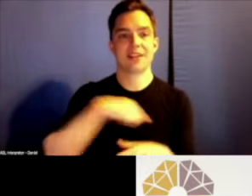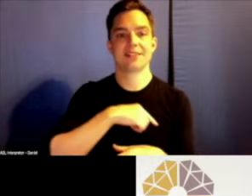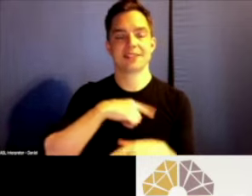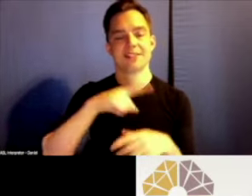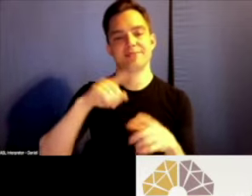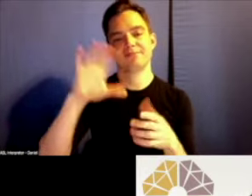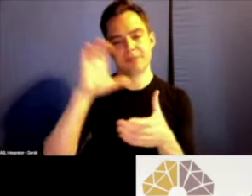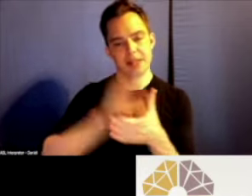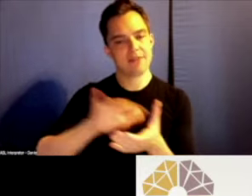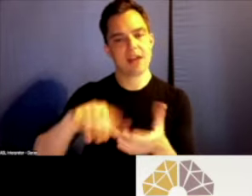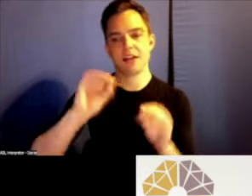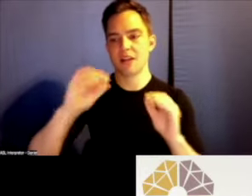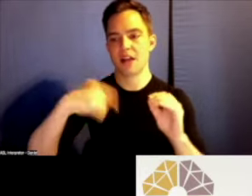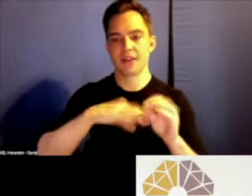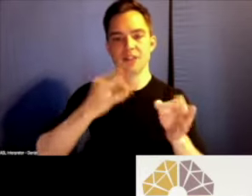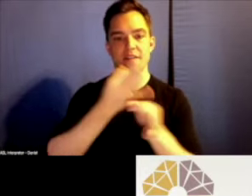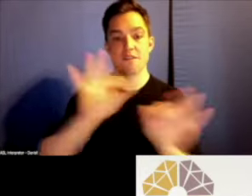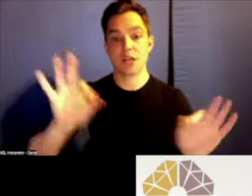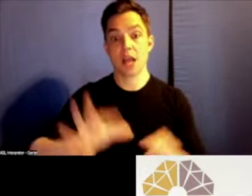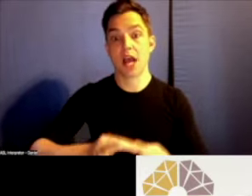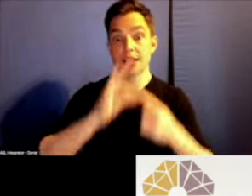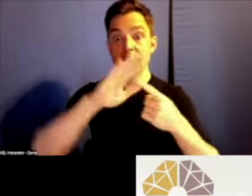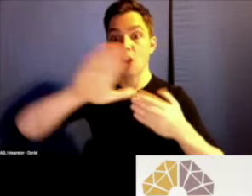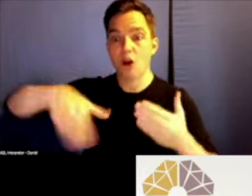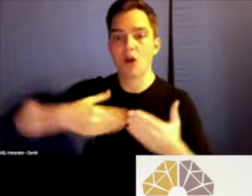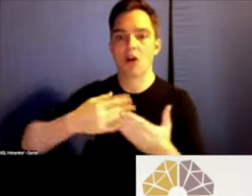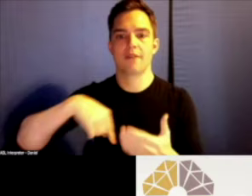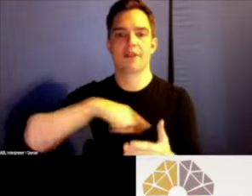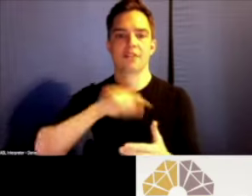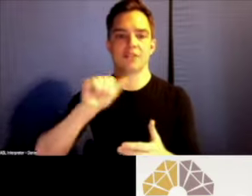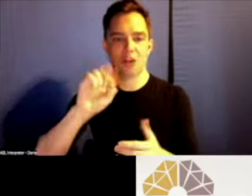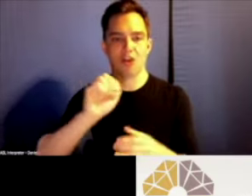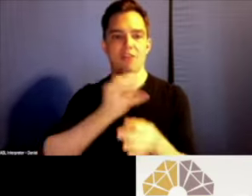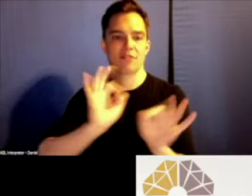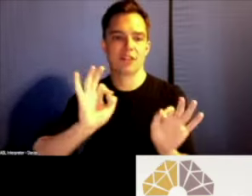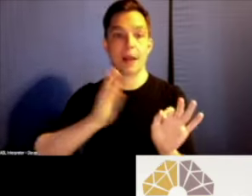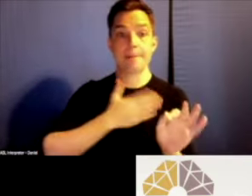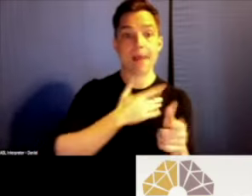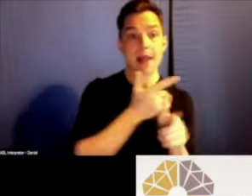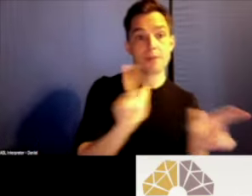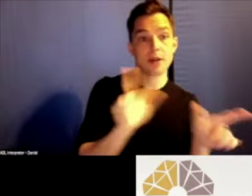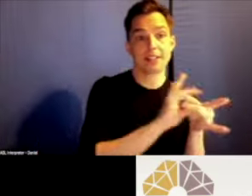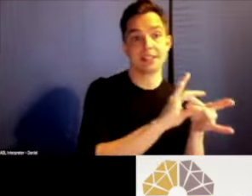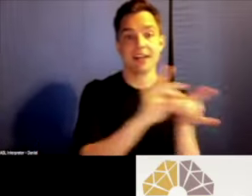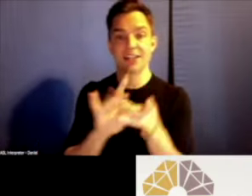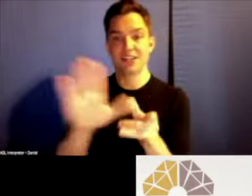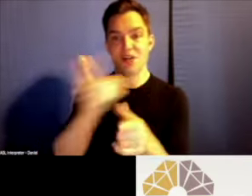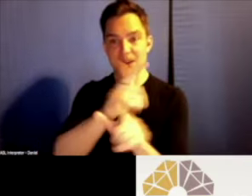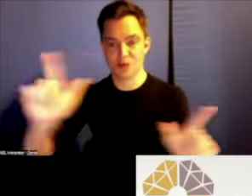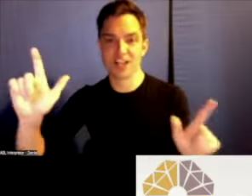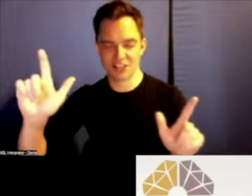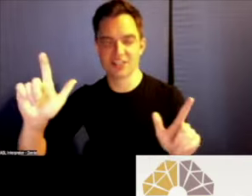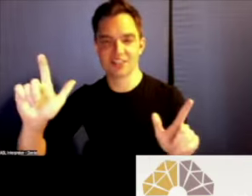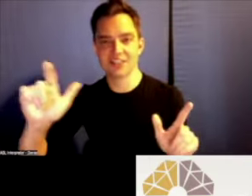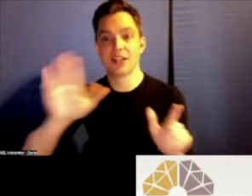that none of us is free unless all of us are free. My liberation is connected to your liberation,